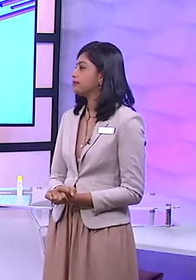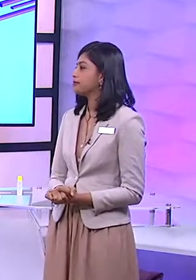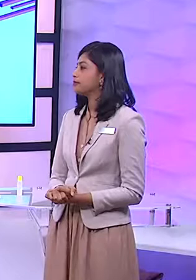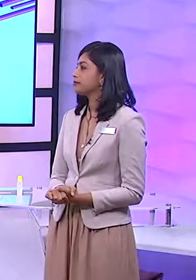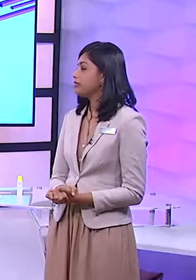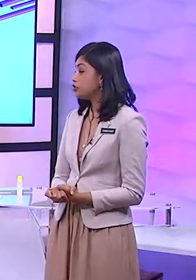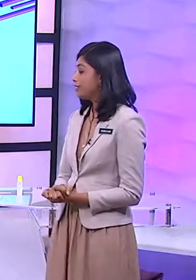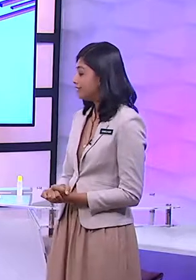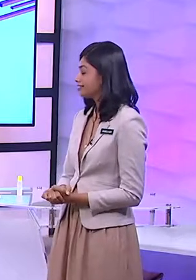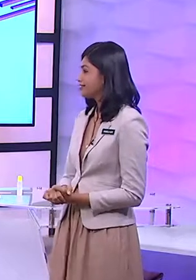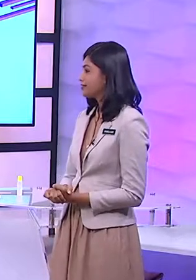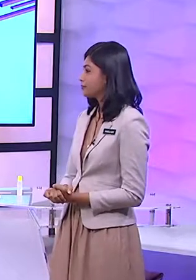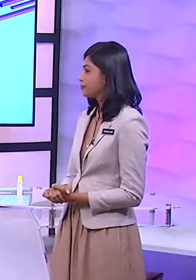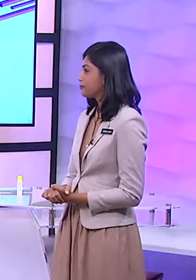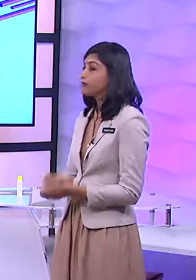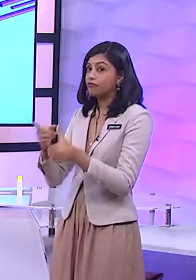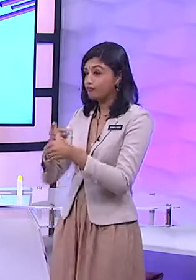hand first. Yeah, sure. Okay, so please, teacher.